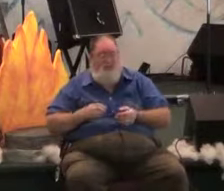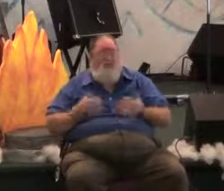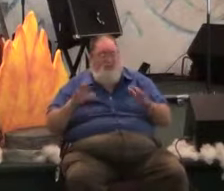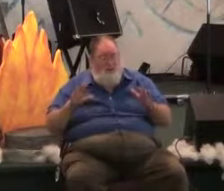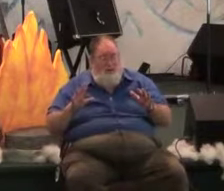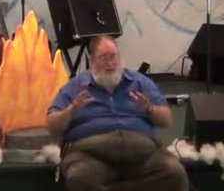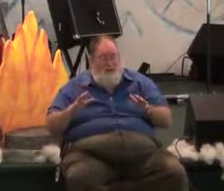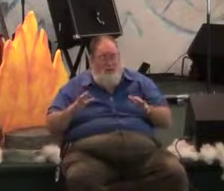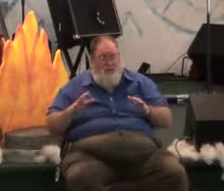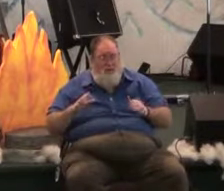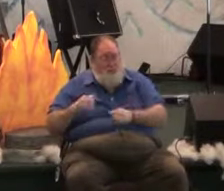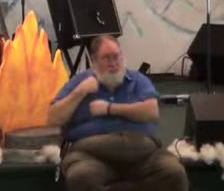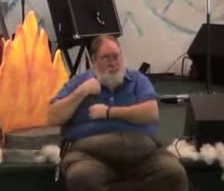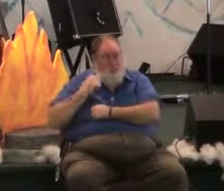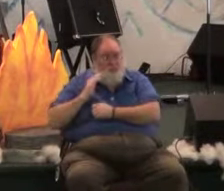will do it.